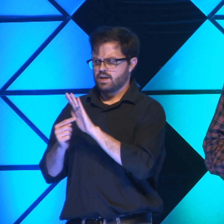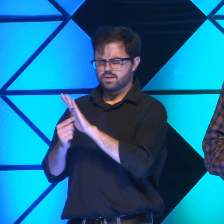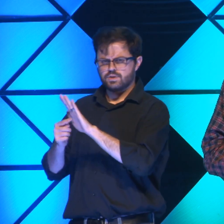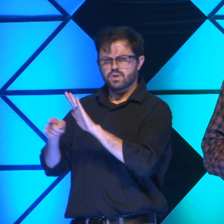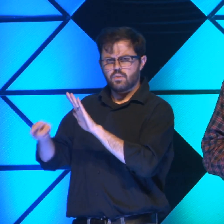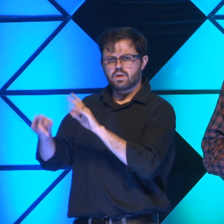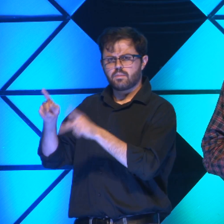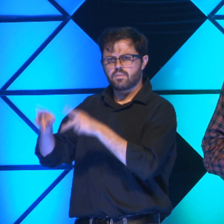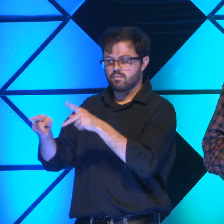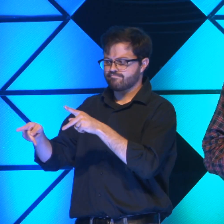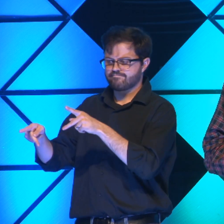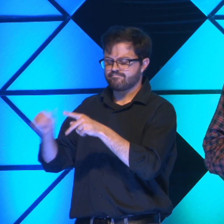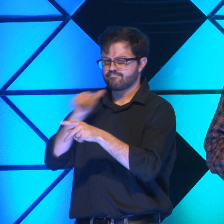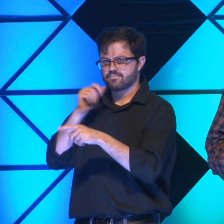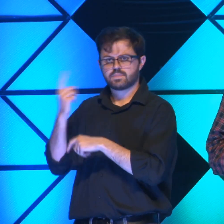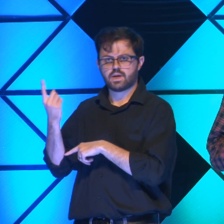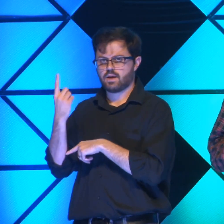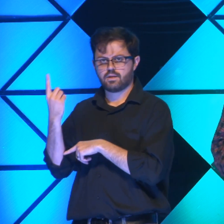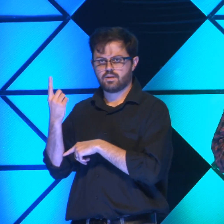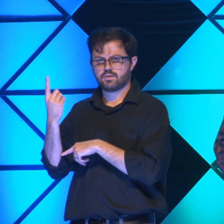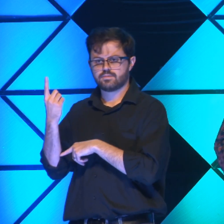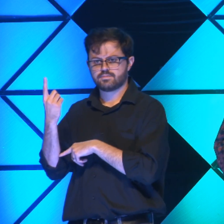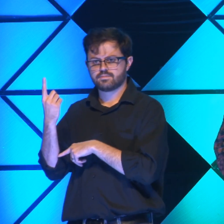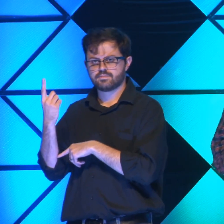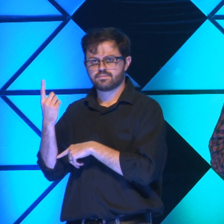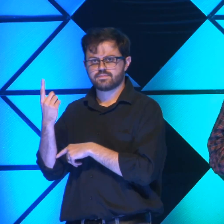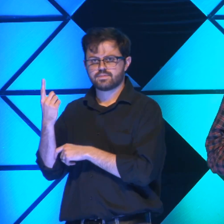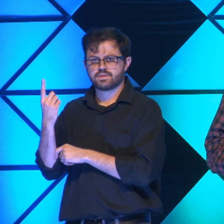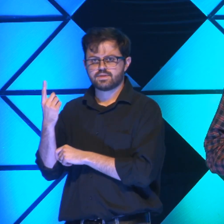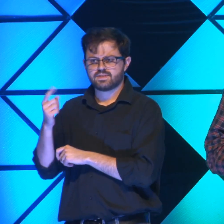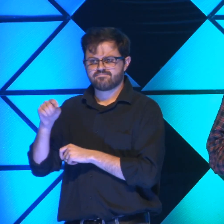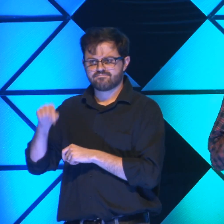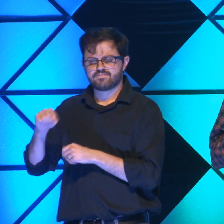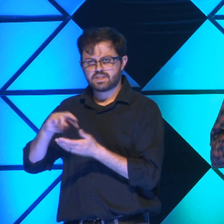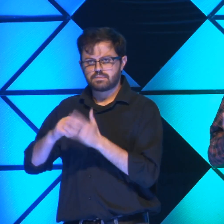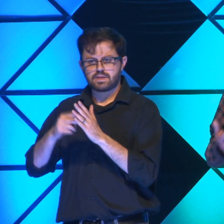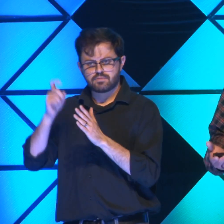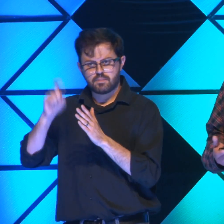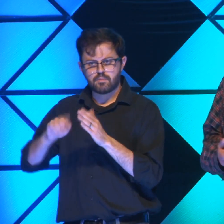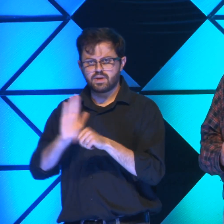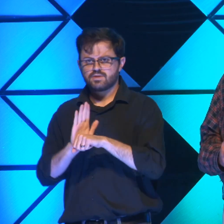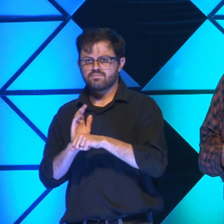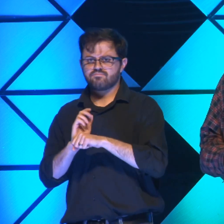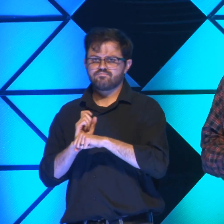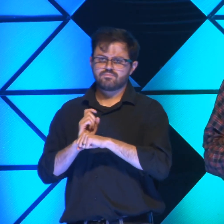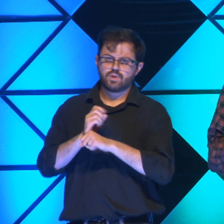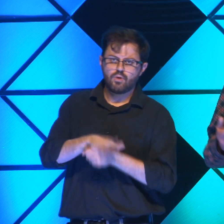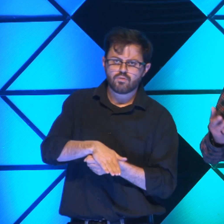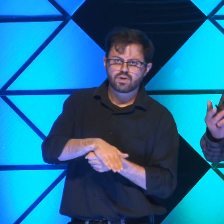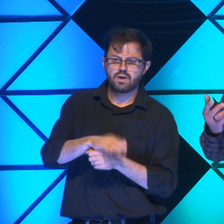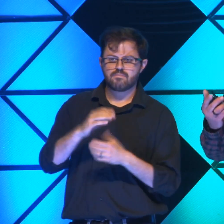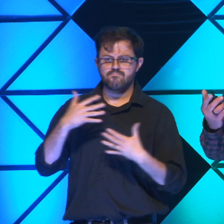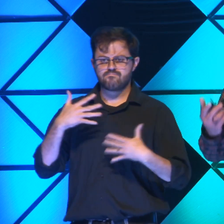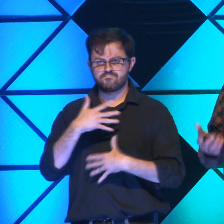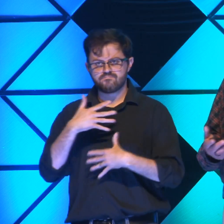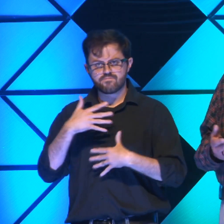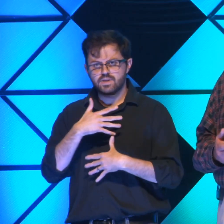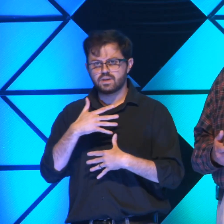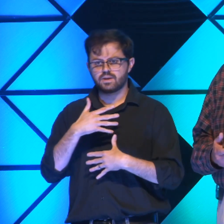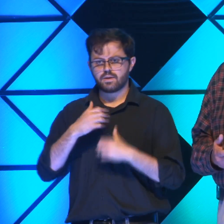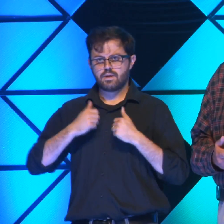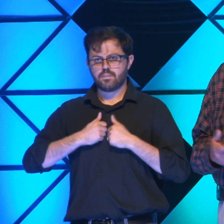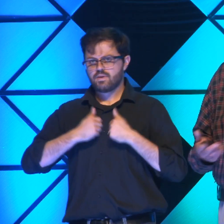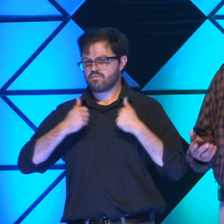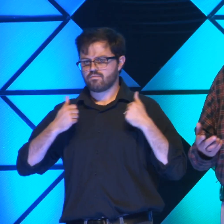in the struggle. And this means overcoming fear. This means vulnerability. This means we open up